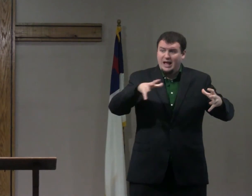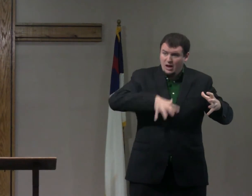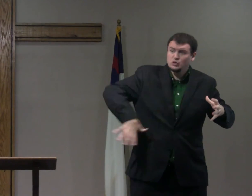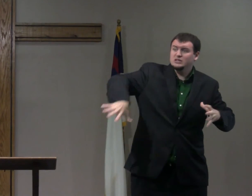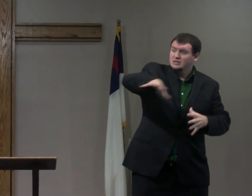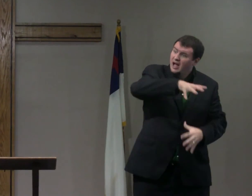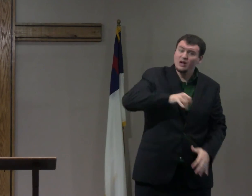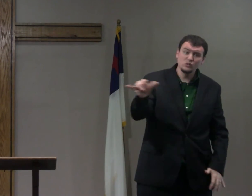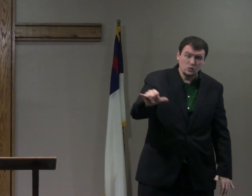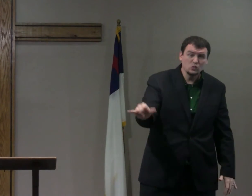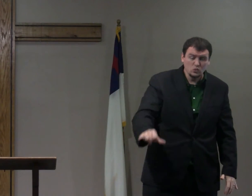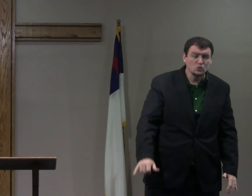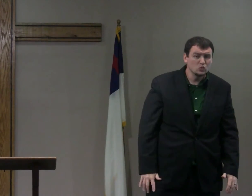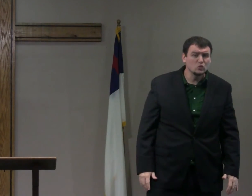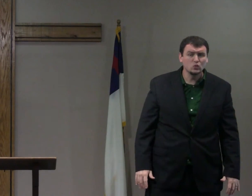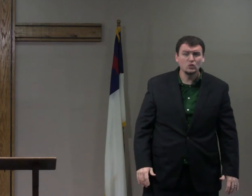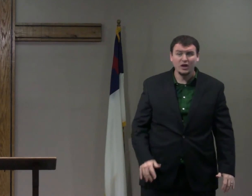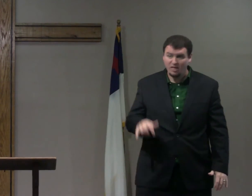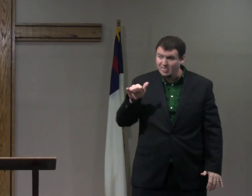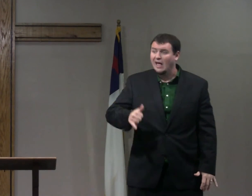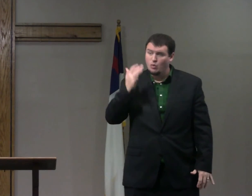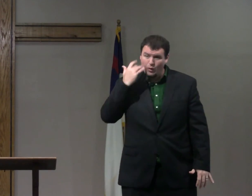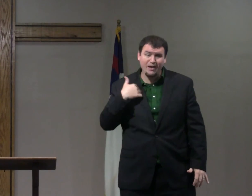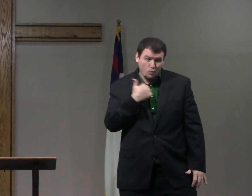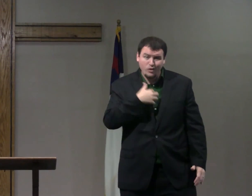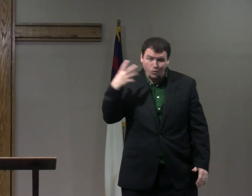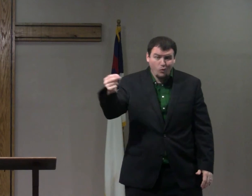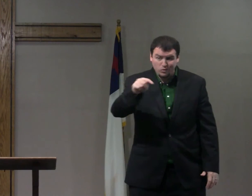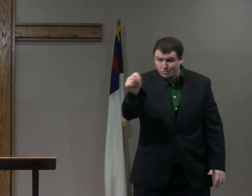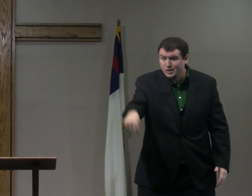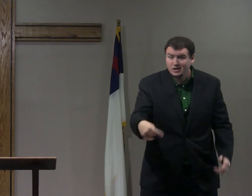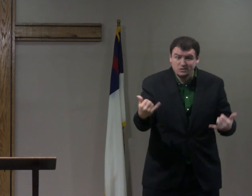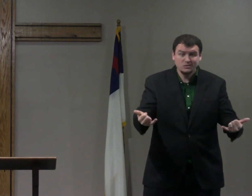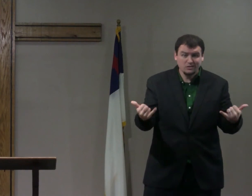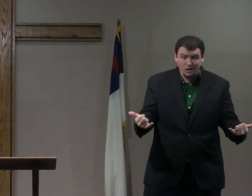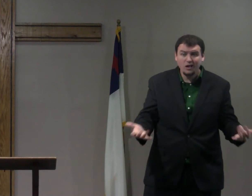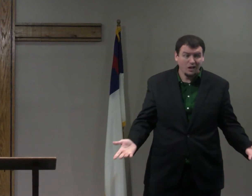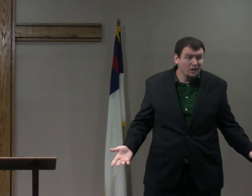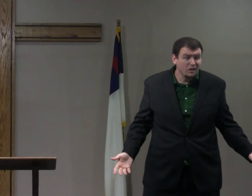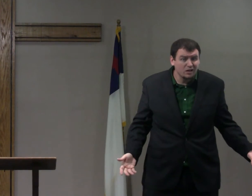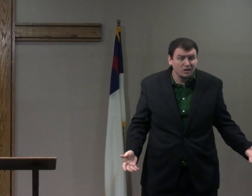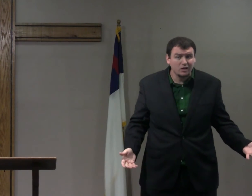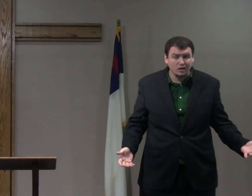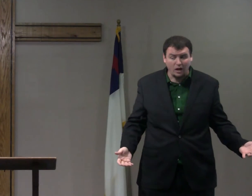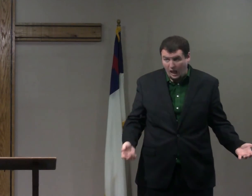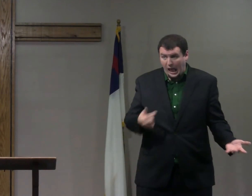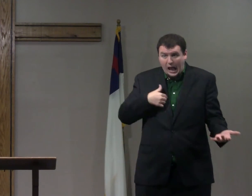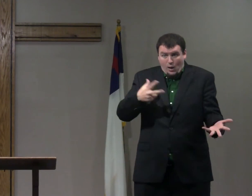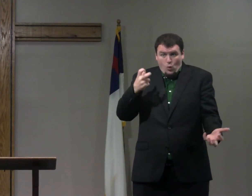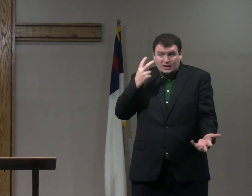in Kansas City and outside of Kansas City. It's our responsibility, and that's why today we are going to